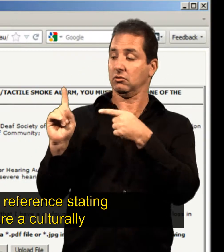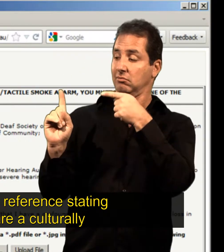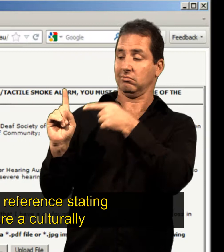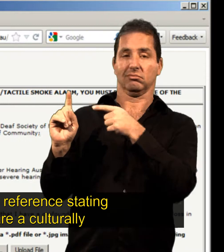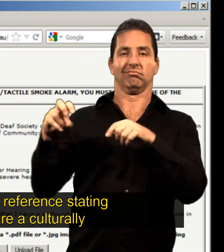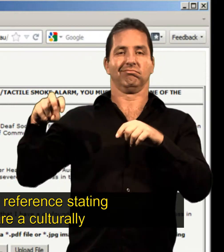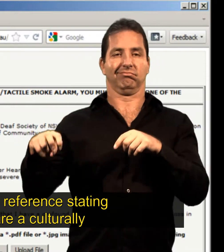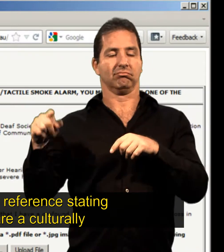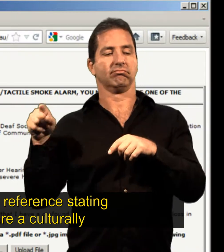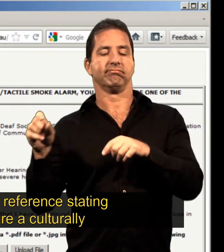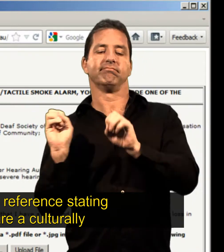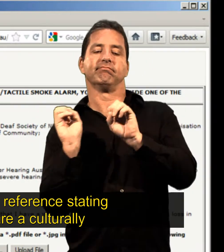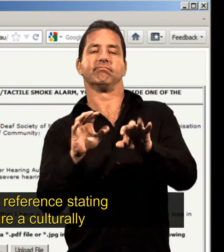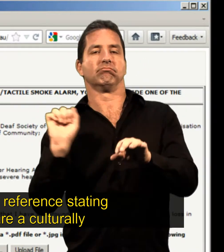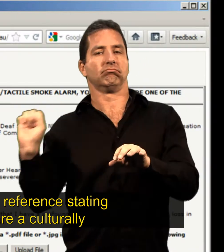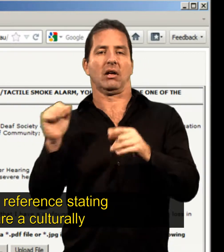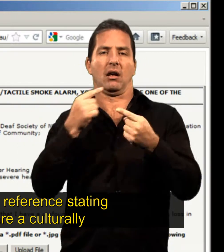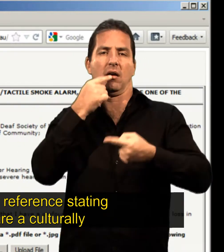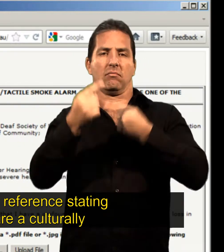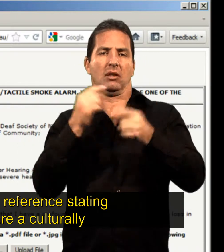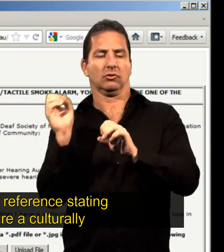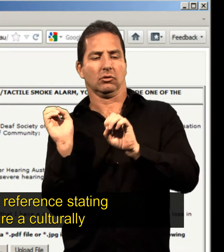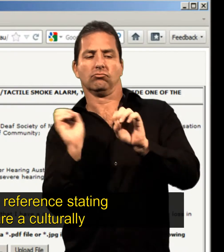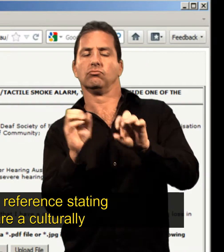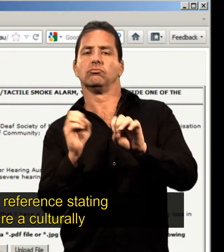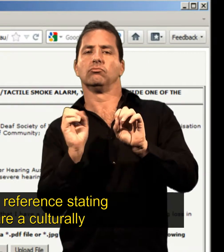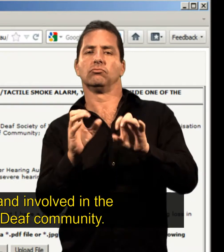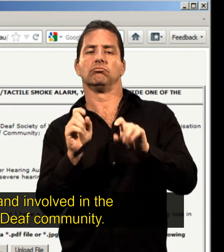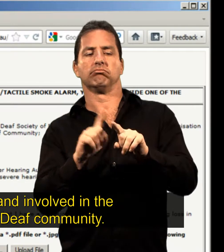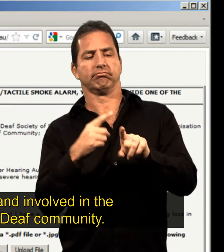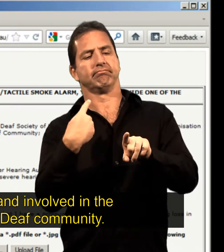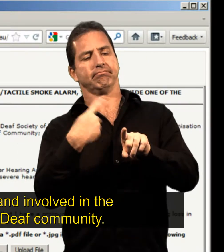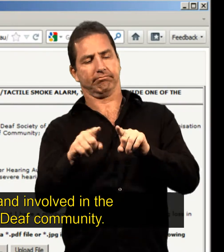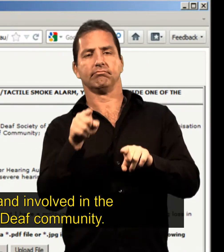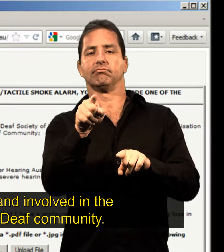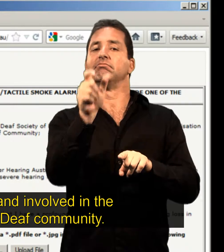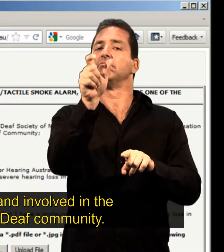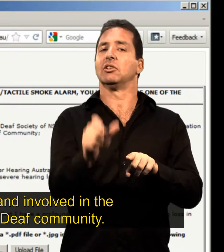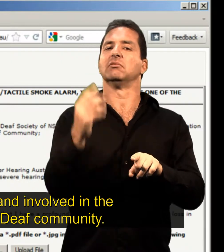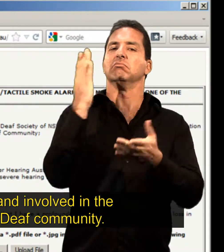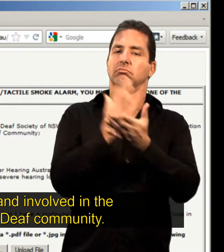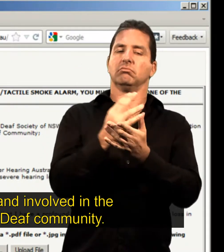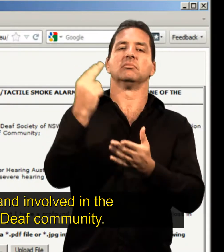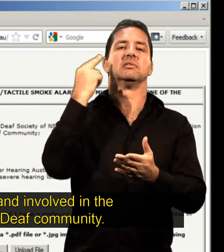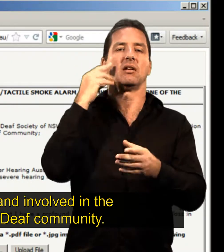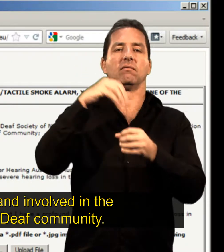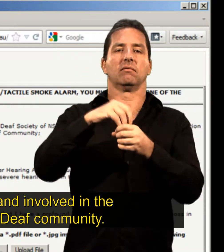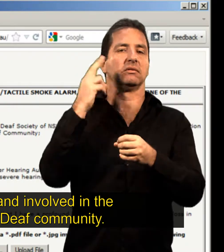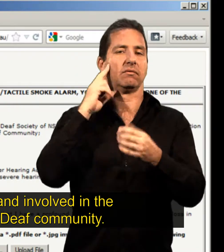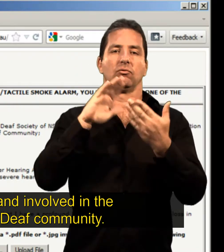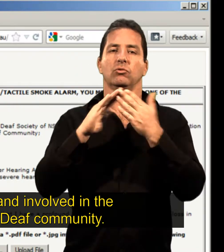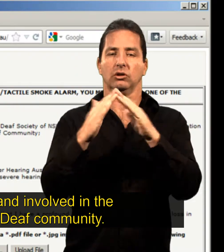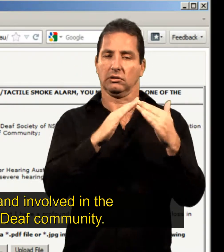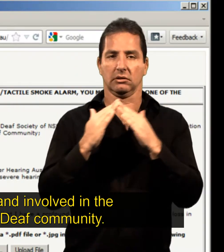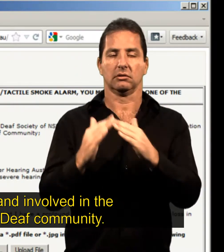is providing a reference stating that you are a culturally deaf person and involved in the deaf-blind or